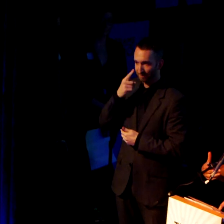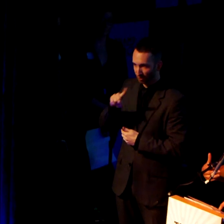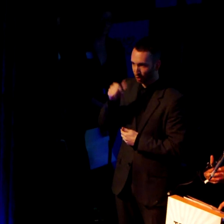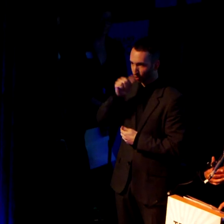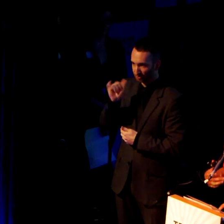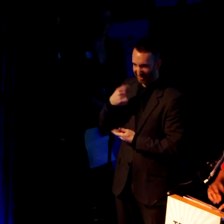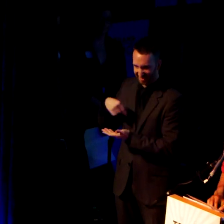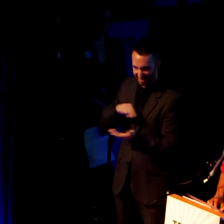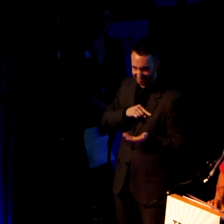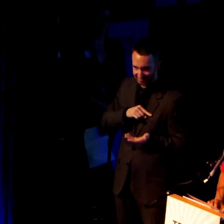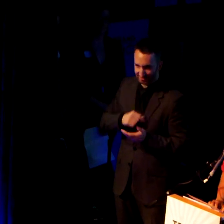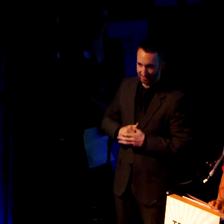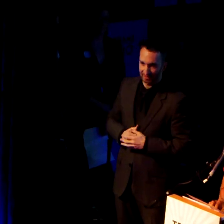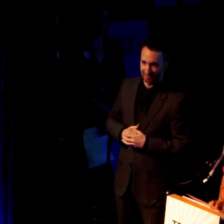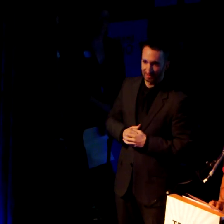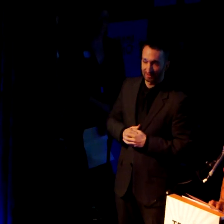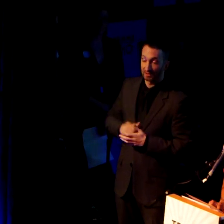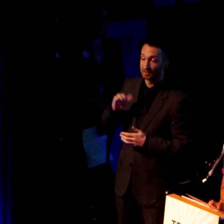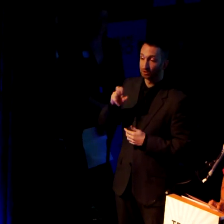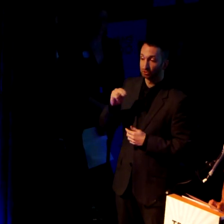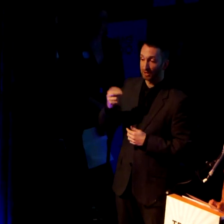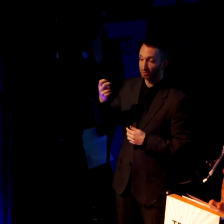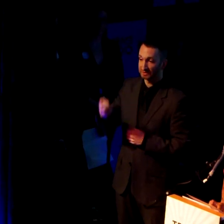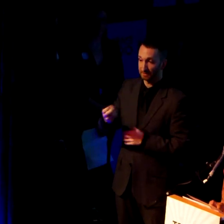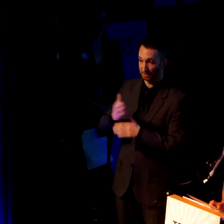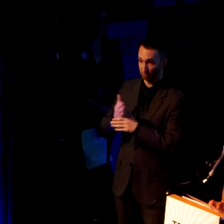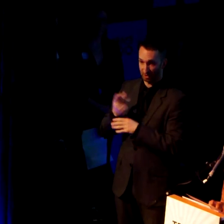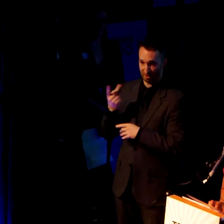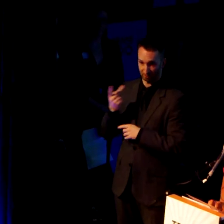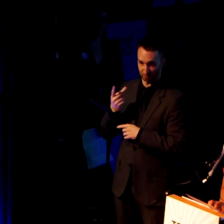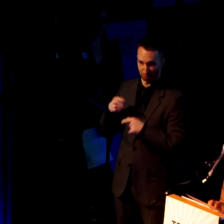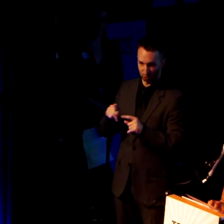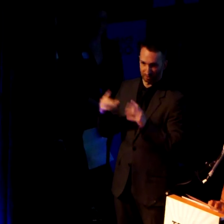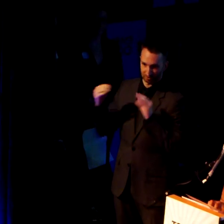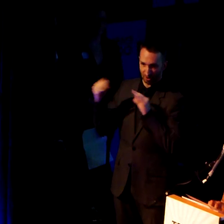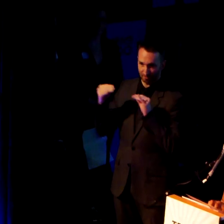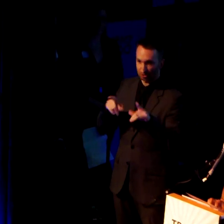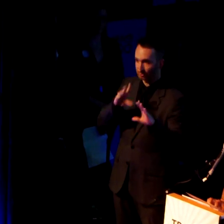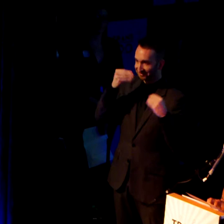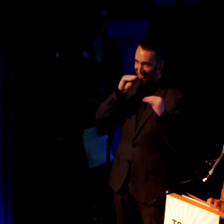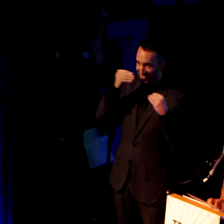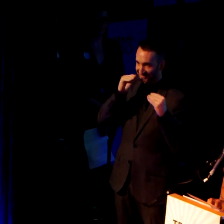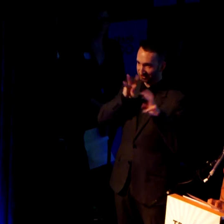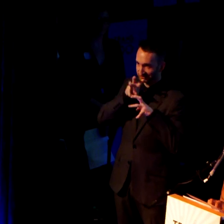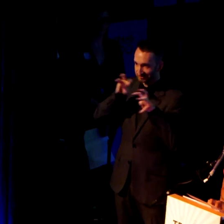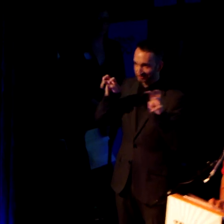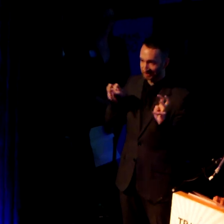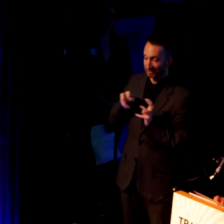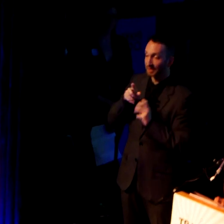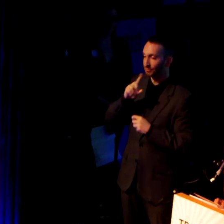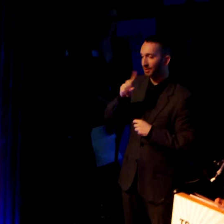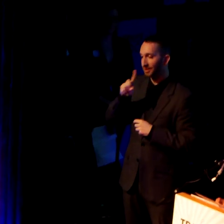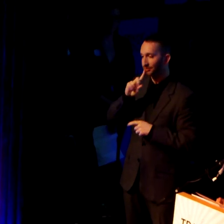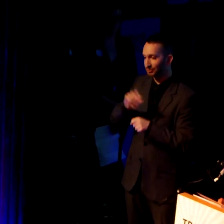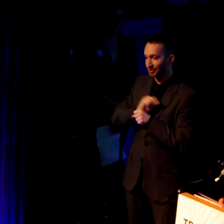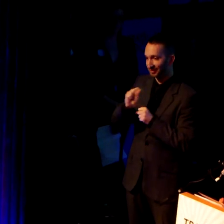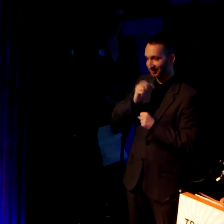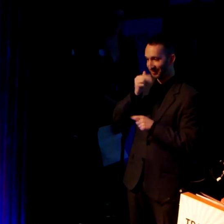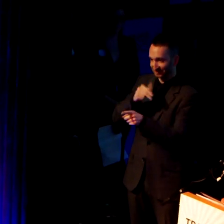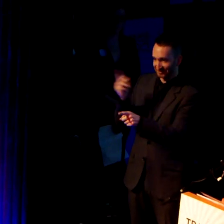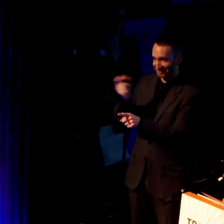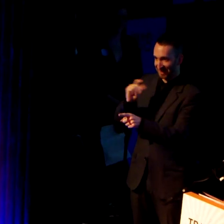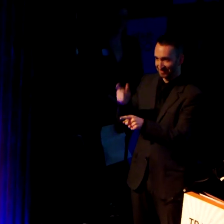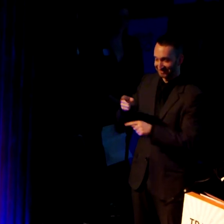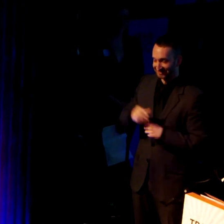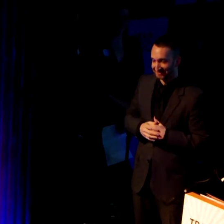girls like us. Janet was sitting right in between us during all of this, smiling, cheesing. It was truly a priceless moment, I know,